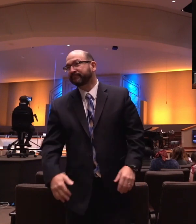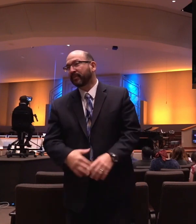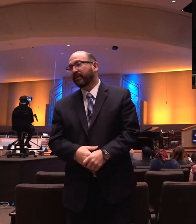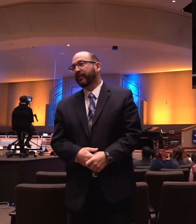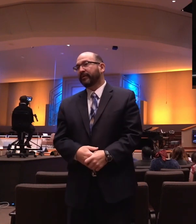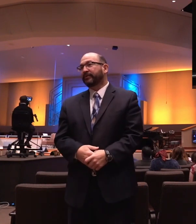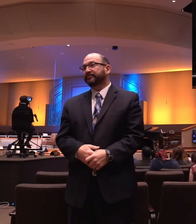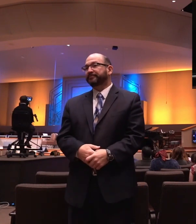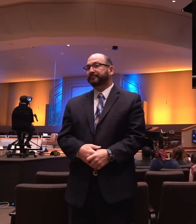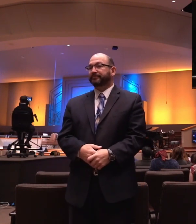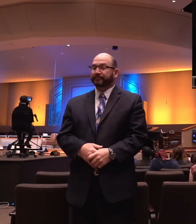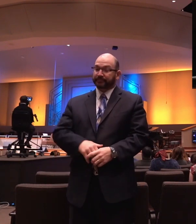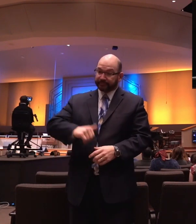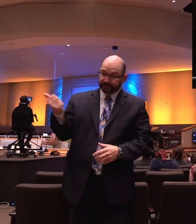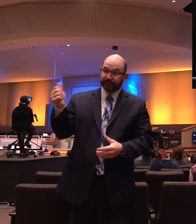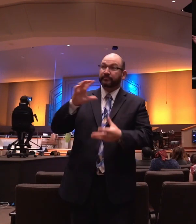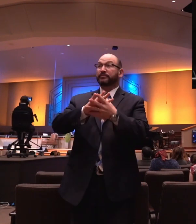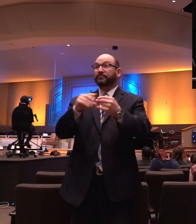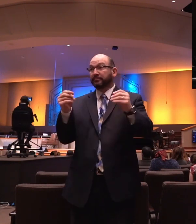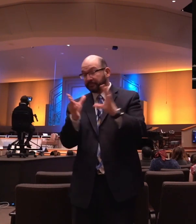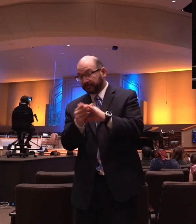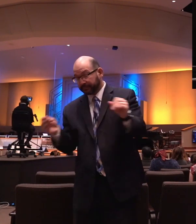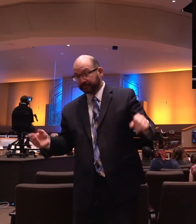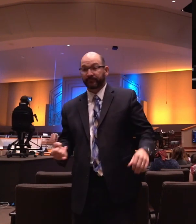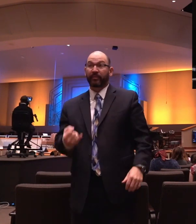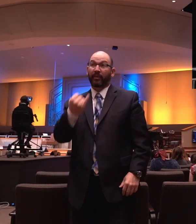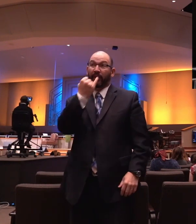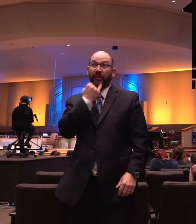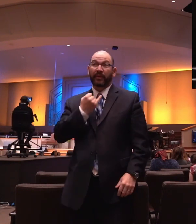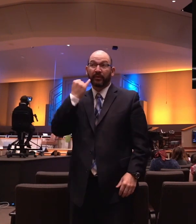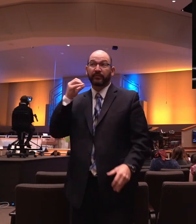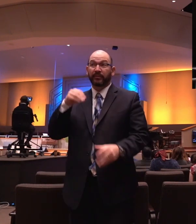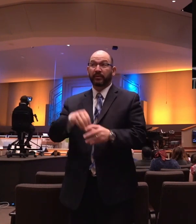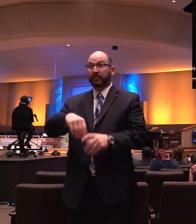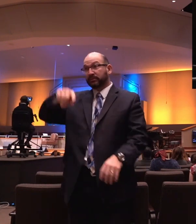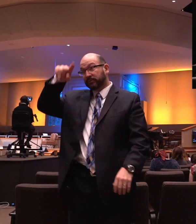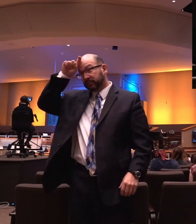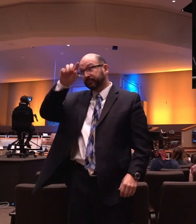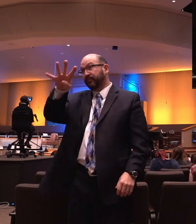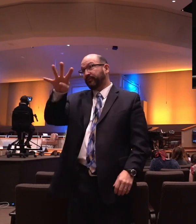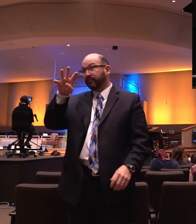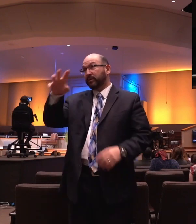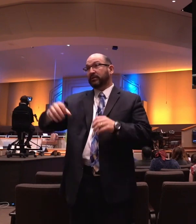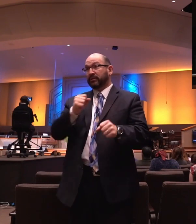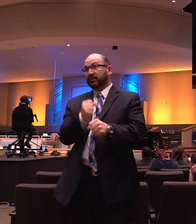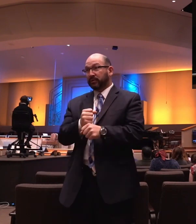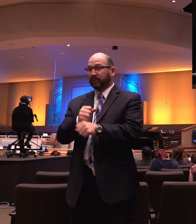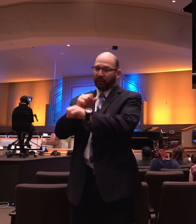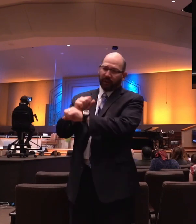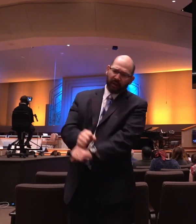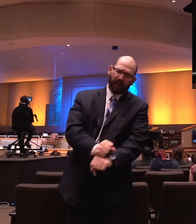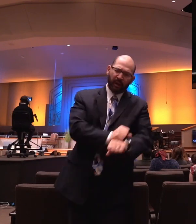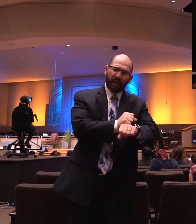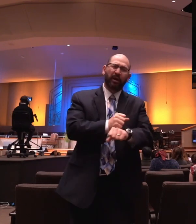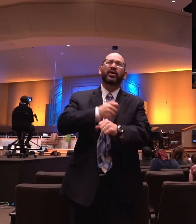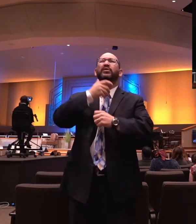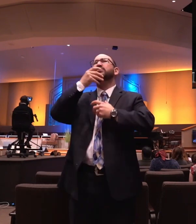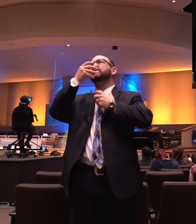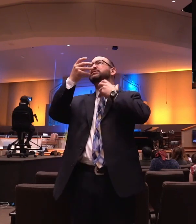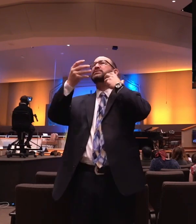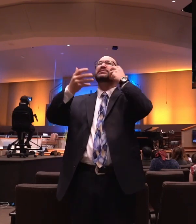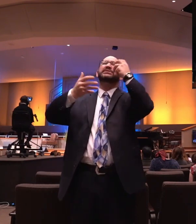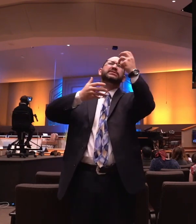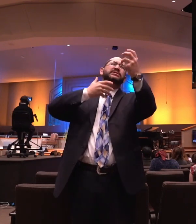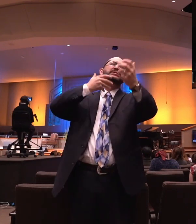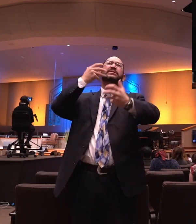Children of Israel had been in bondage in Egypt for 400 years and they cried out in their bitterness